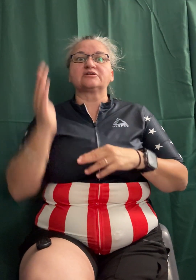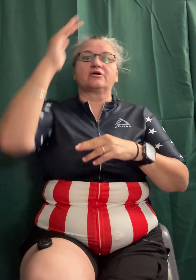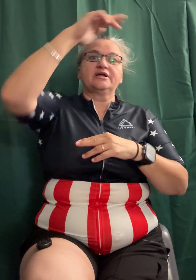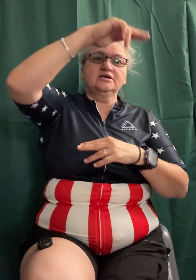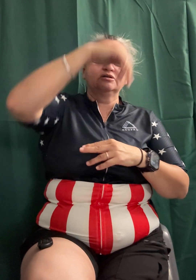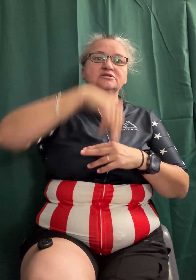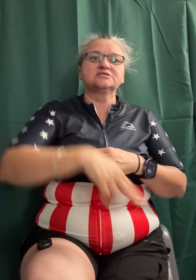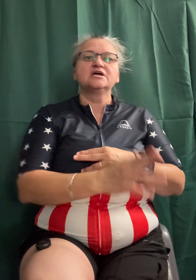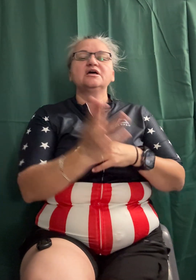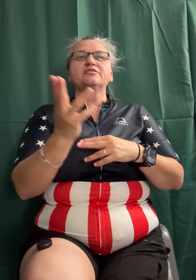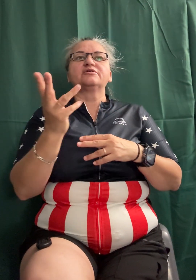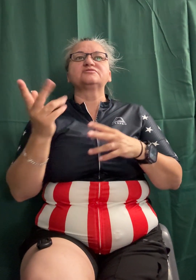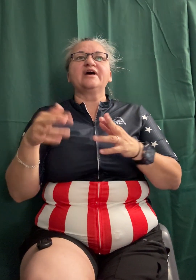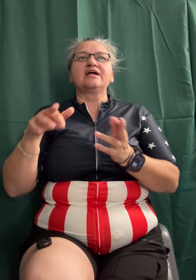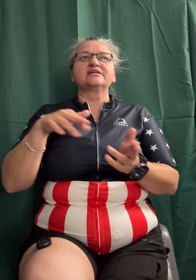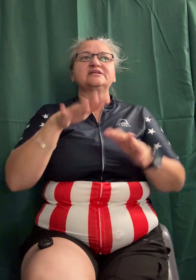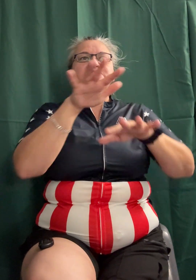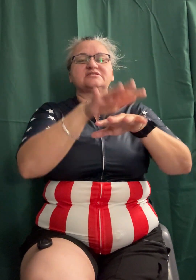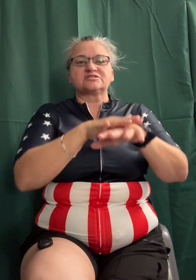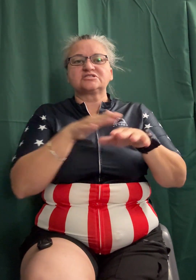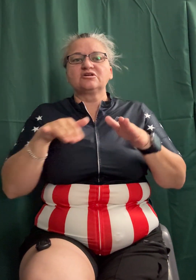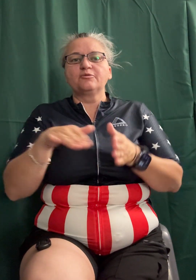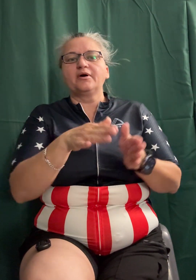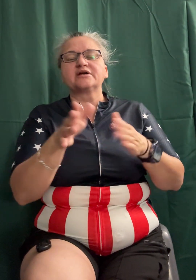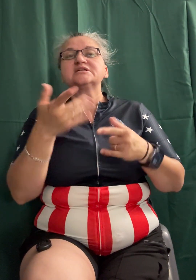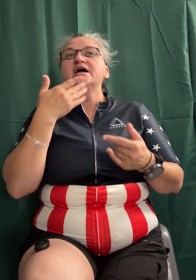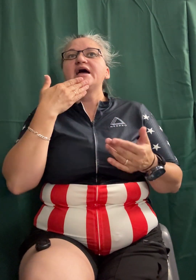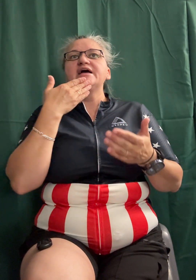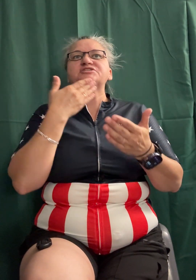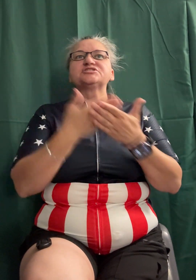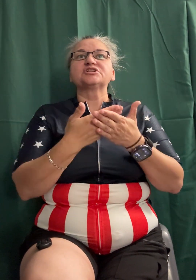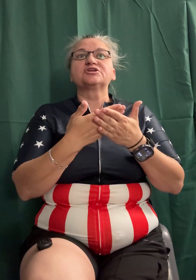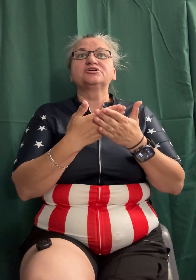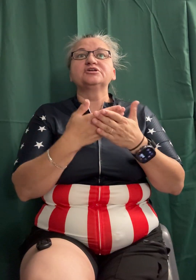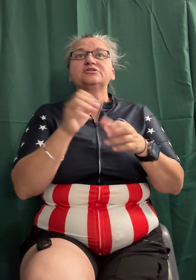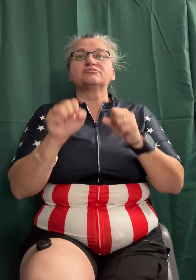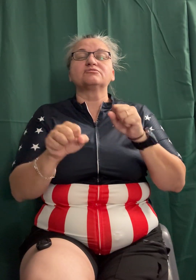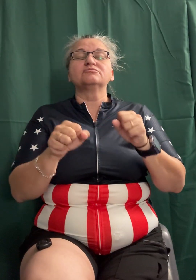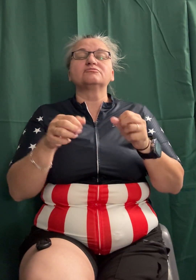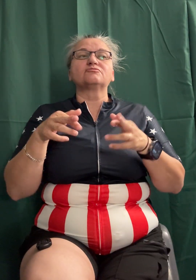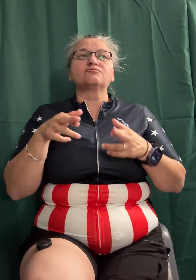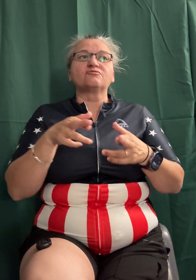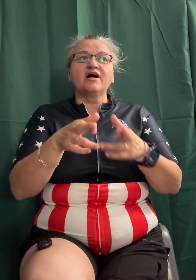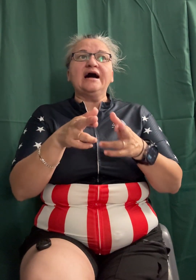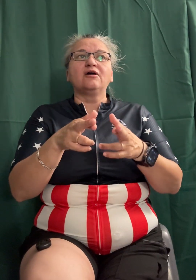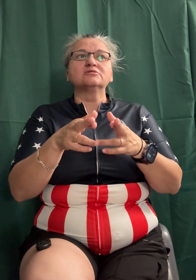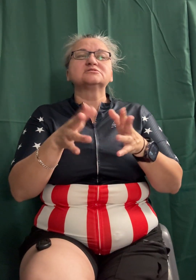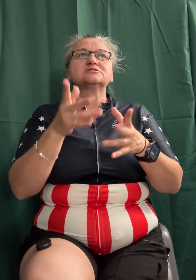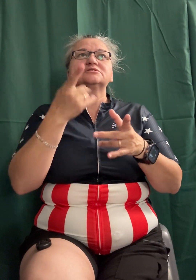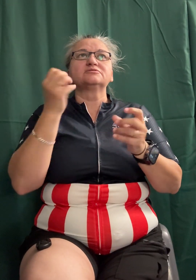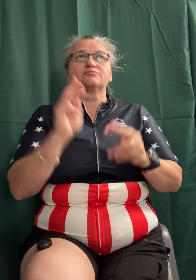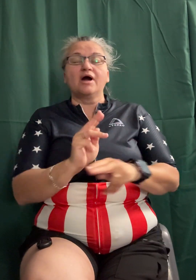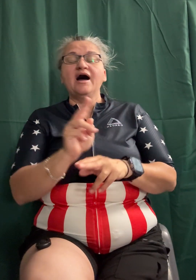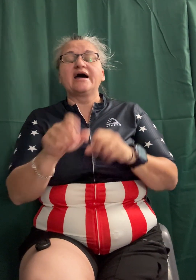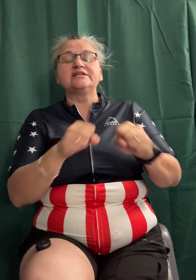are hills, there's valleys, there's slow parts. It's just a good route to ride